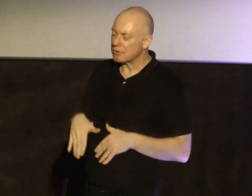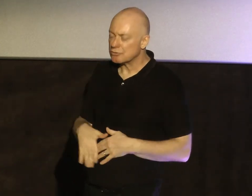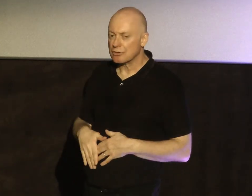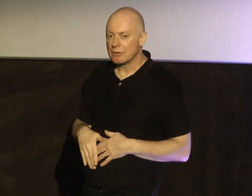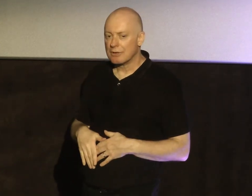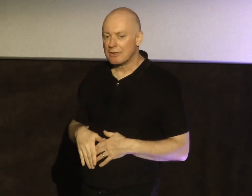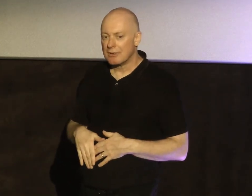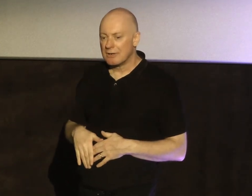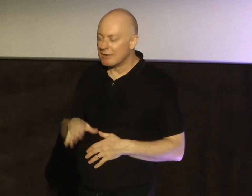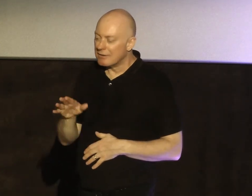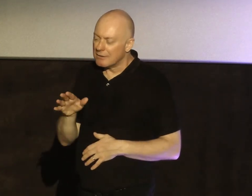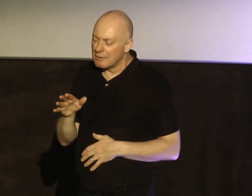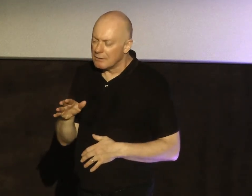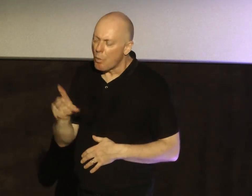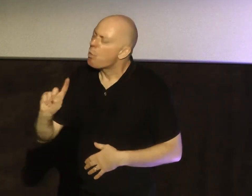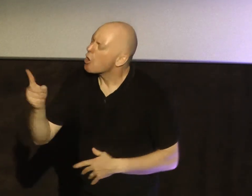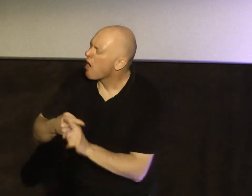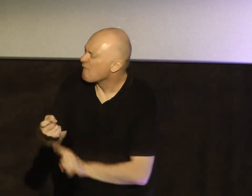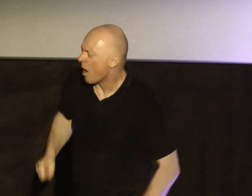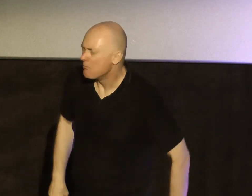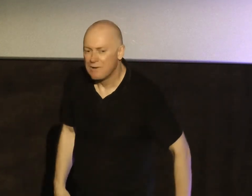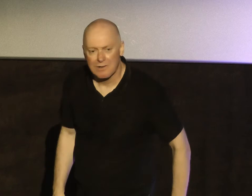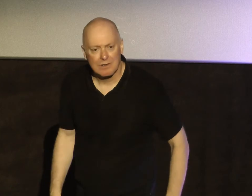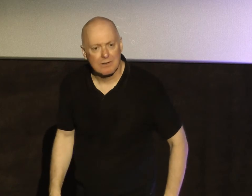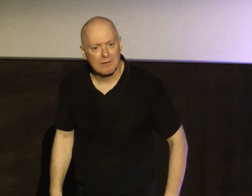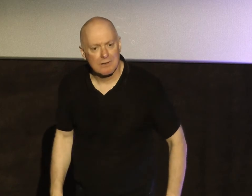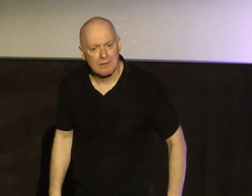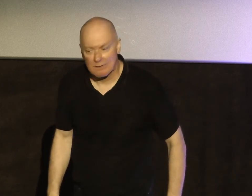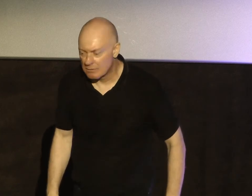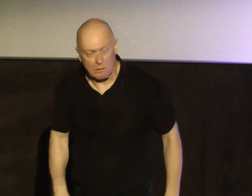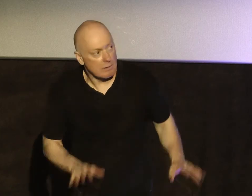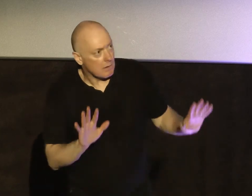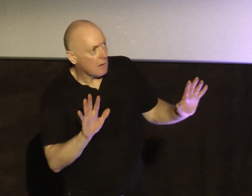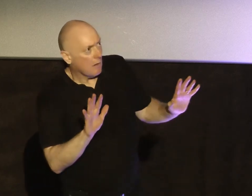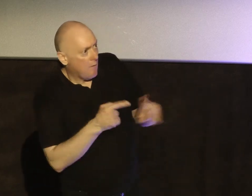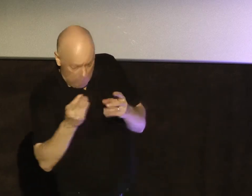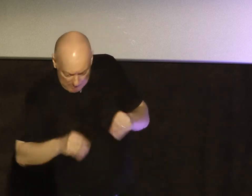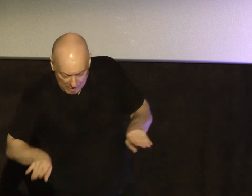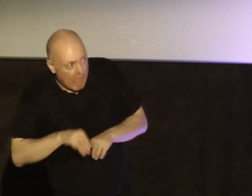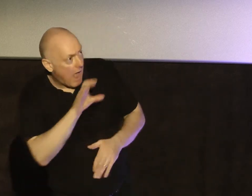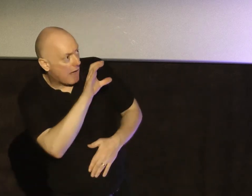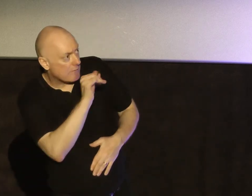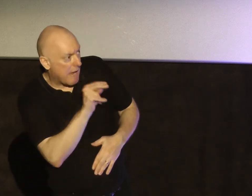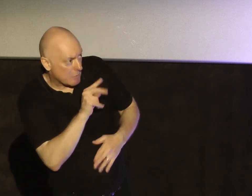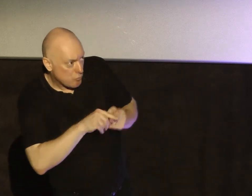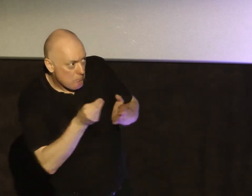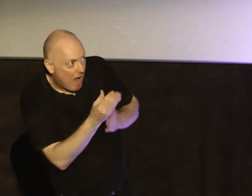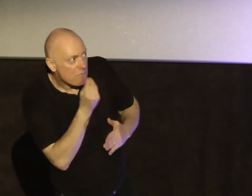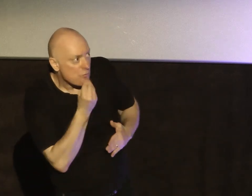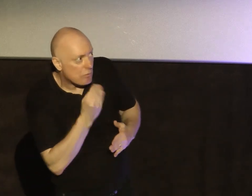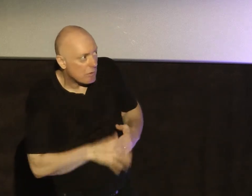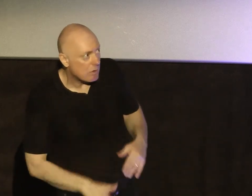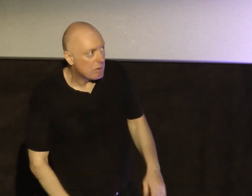them. 'Where do you come from?' he said. They said, 'From the land of Canaan to buy food.' And